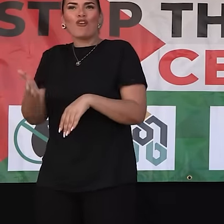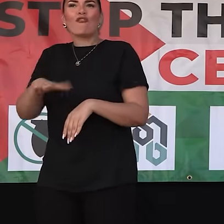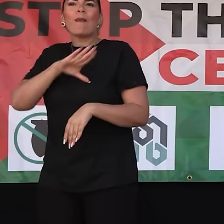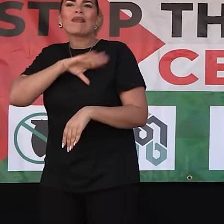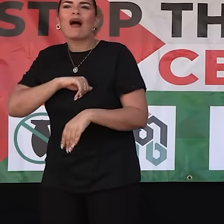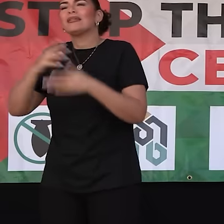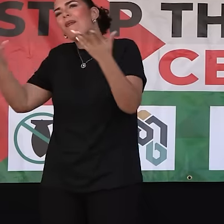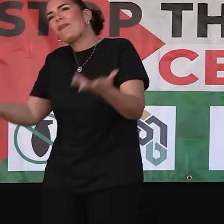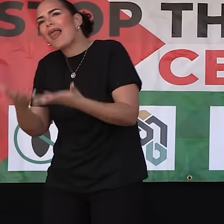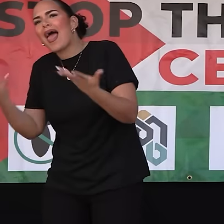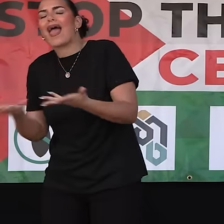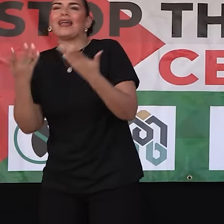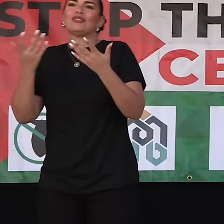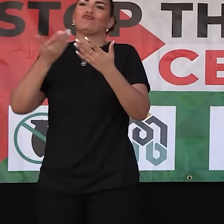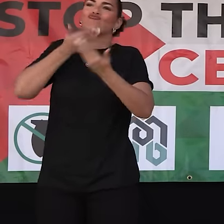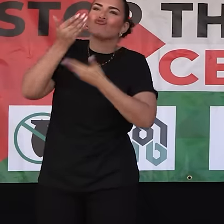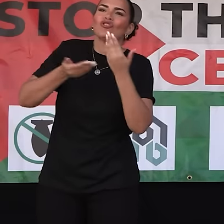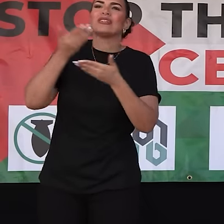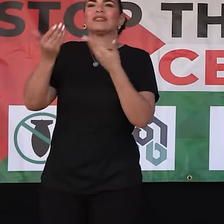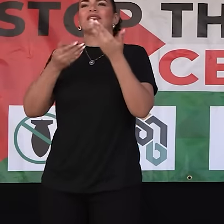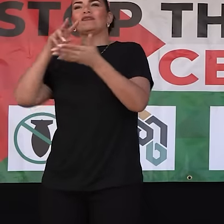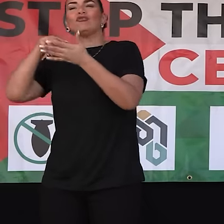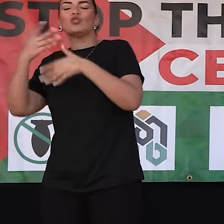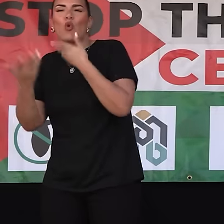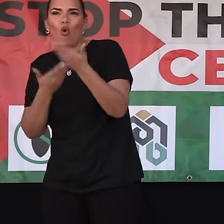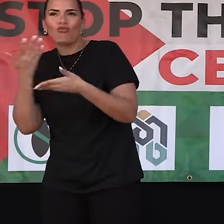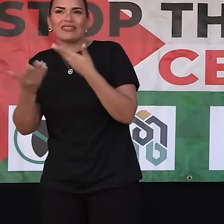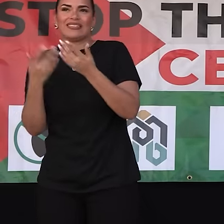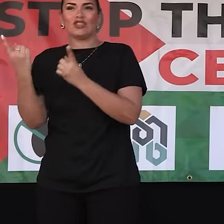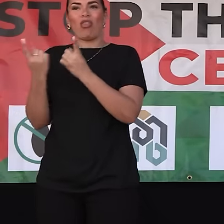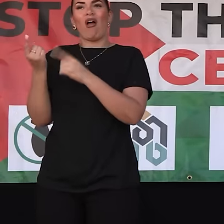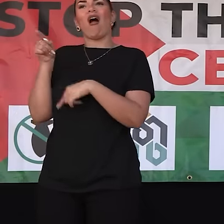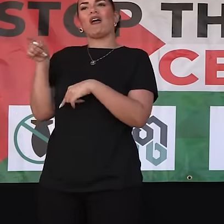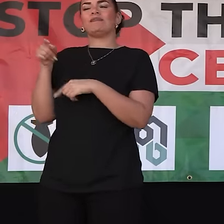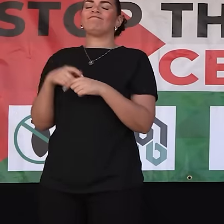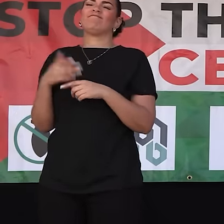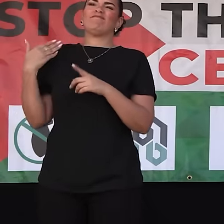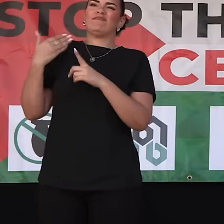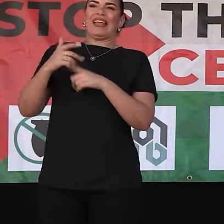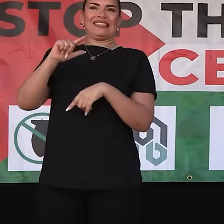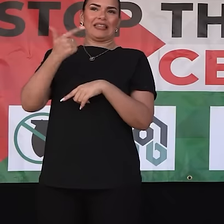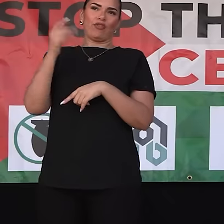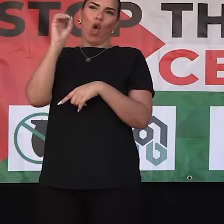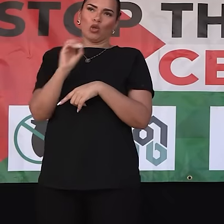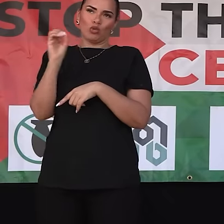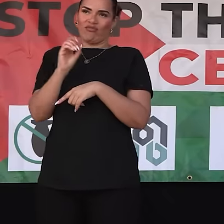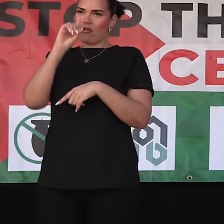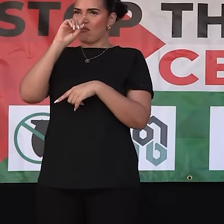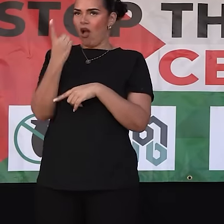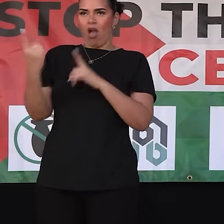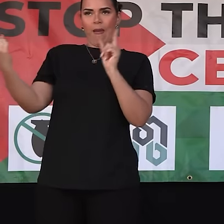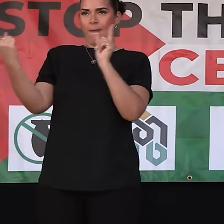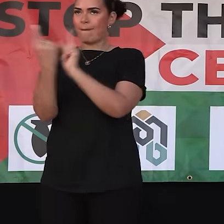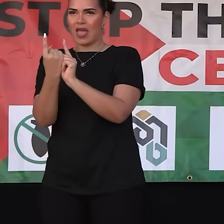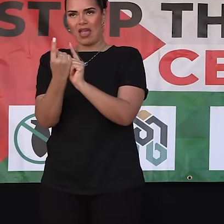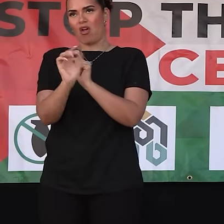chat about things, read stories to each other. Obviously, since the 7th of October, she hasn't been able to meet up with